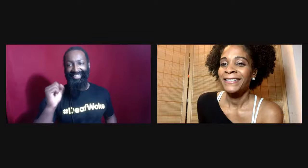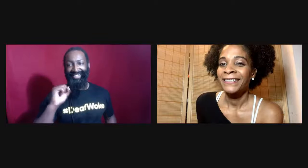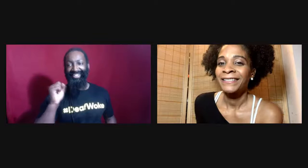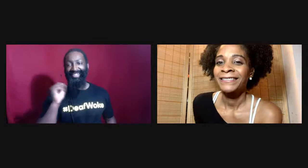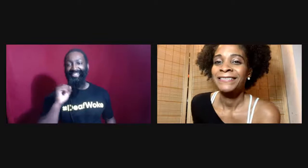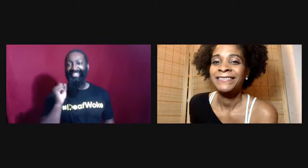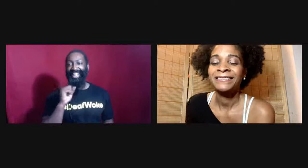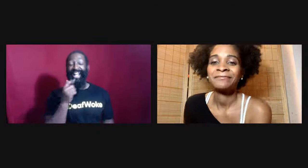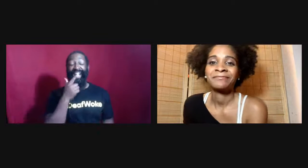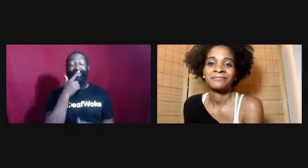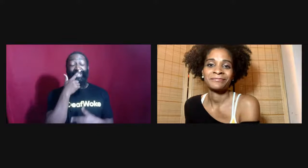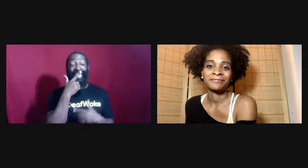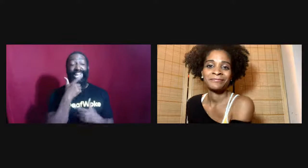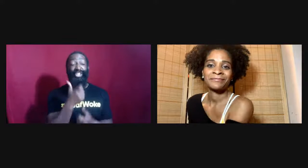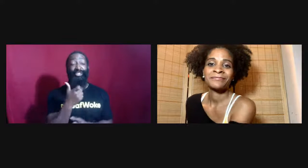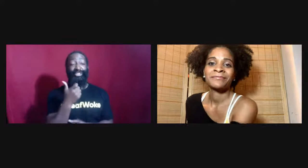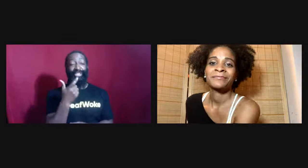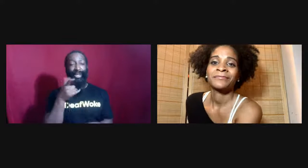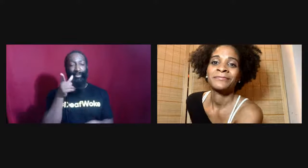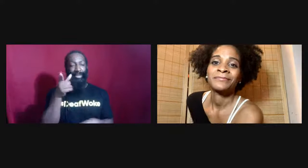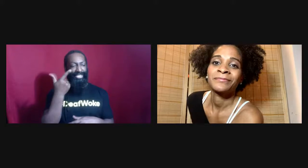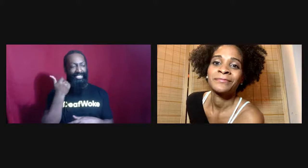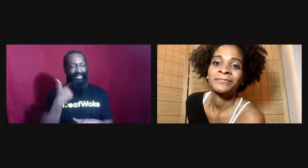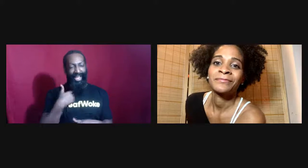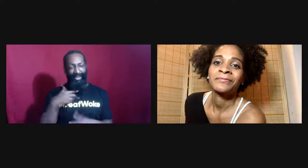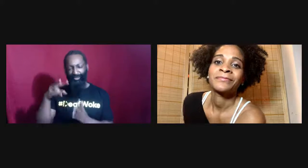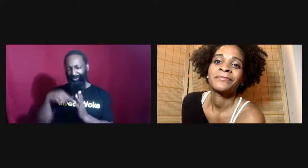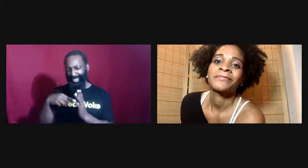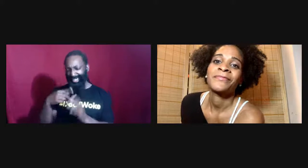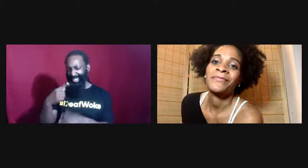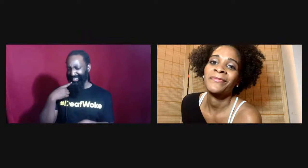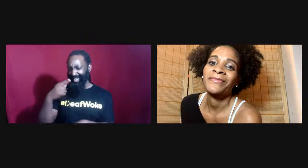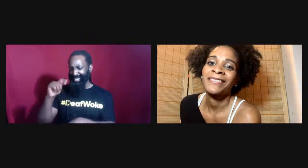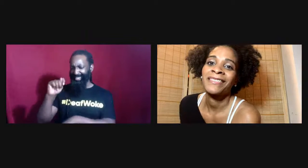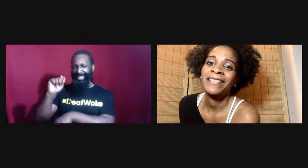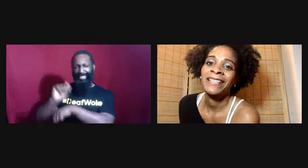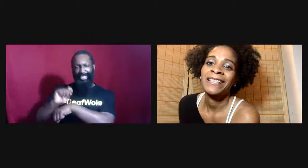I did some roles, but they were background roles in those films.